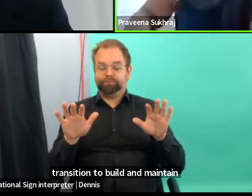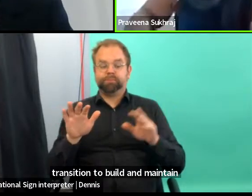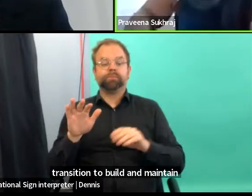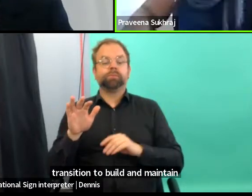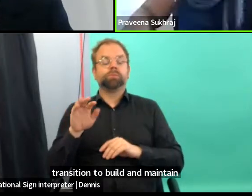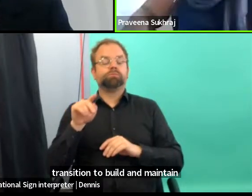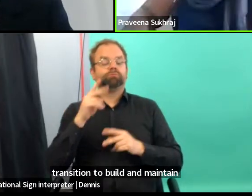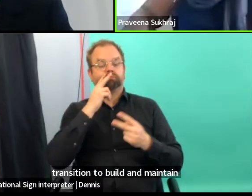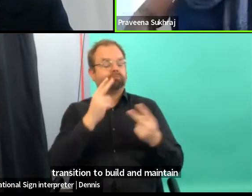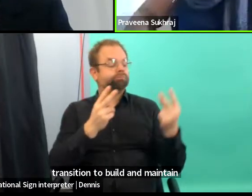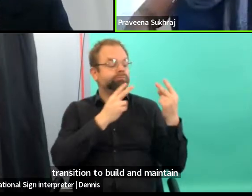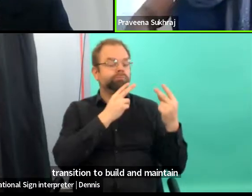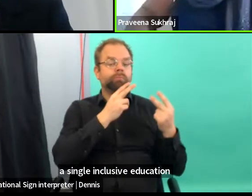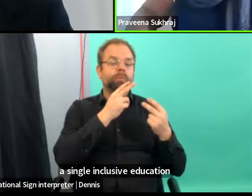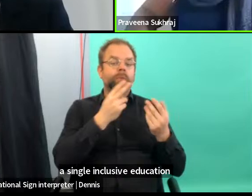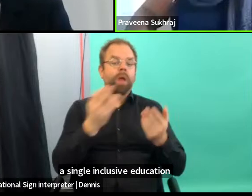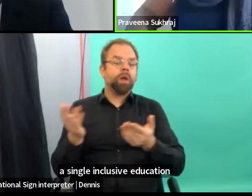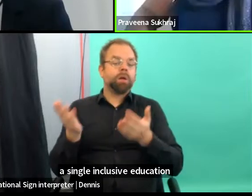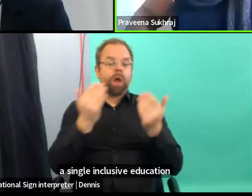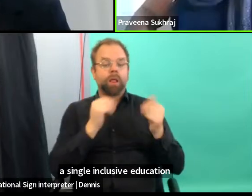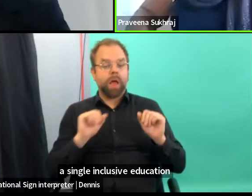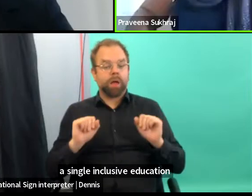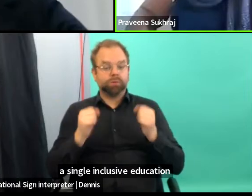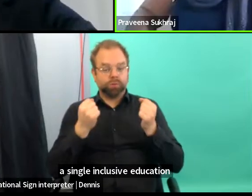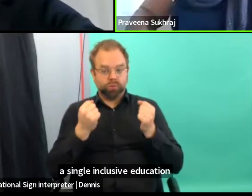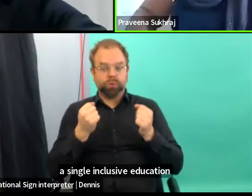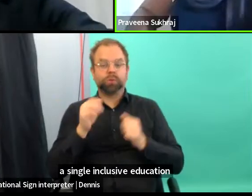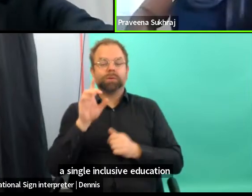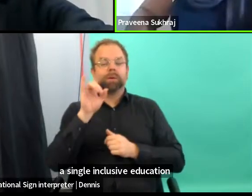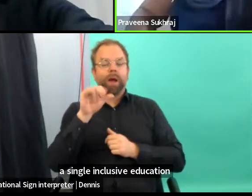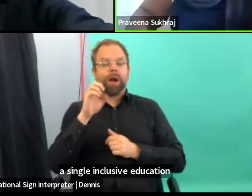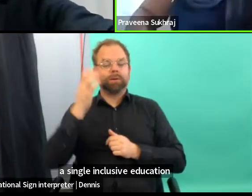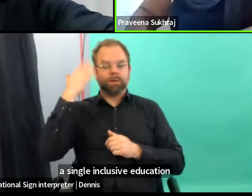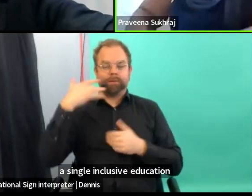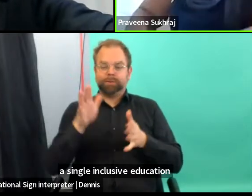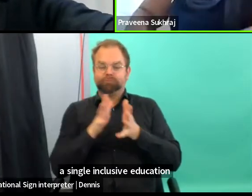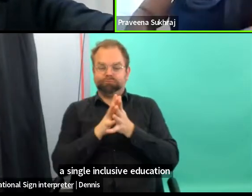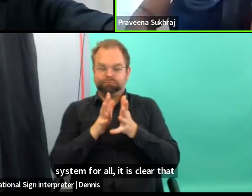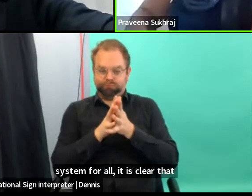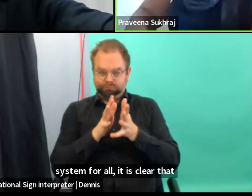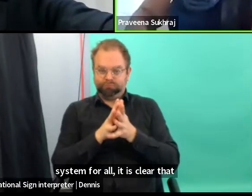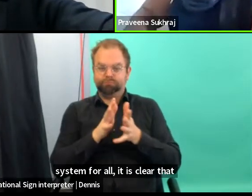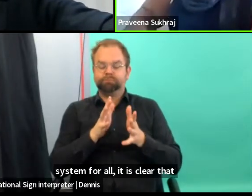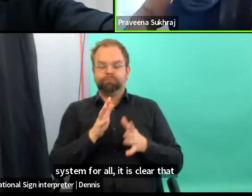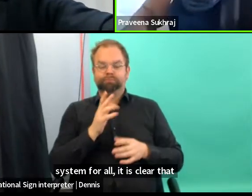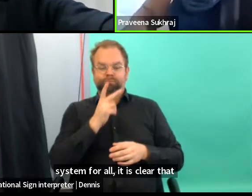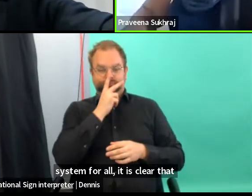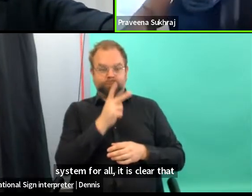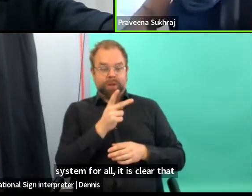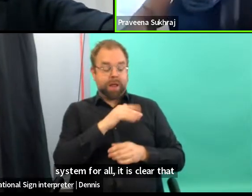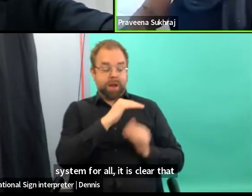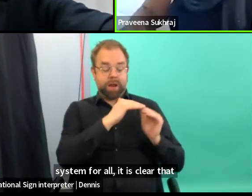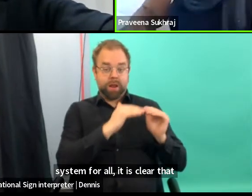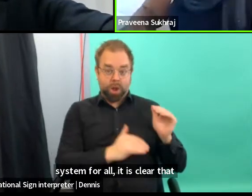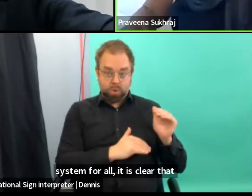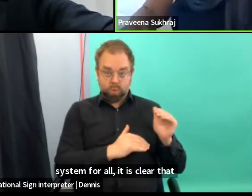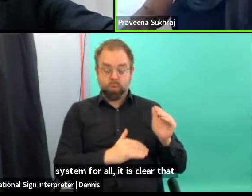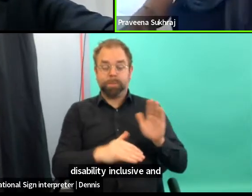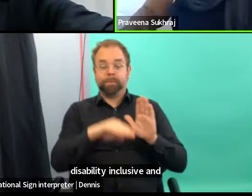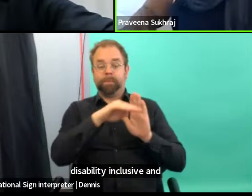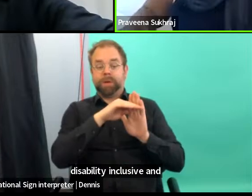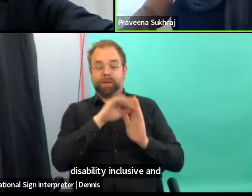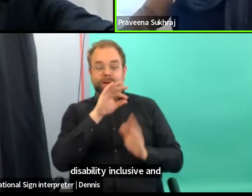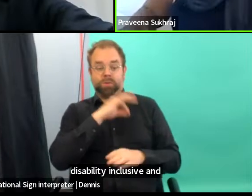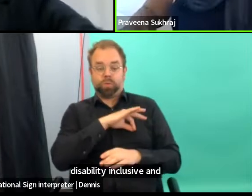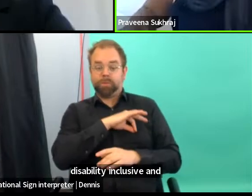system for all, it is clear that disability inclusive and responsive planning,